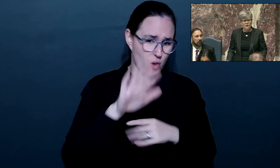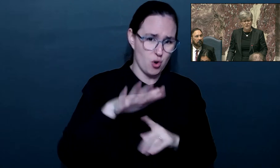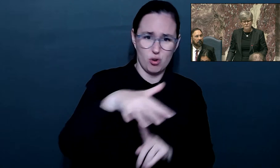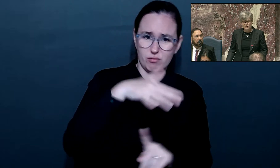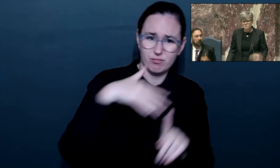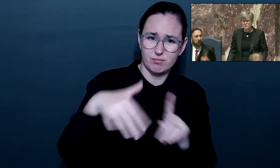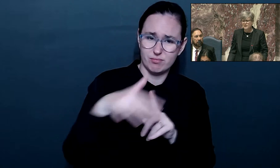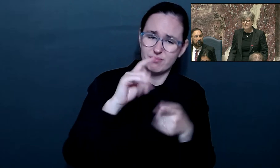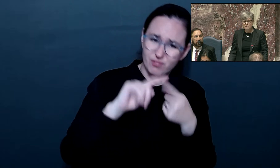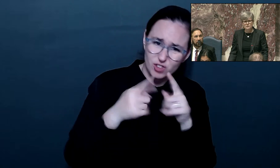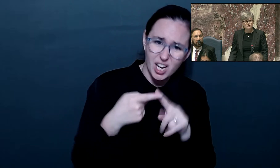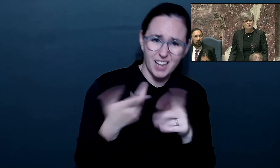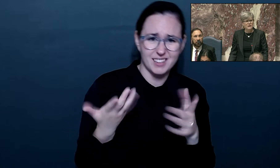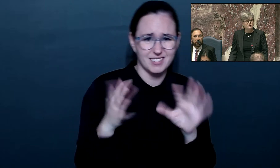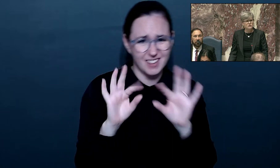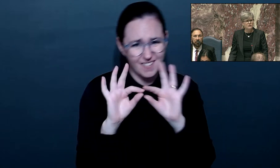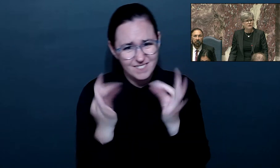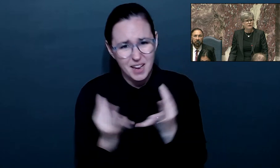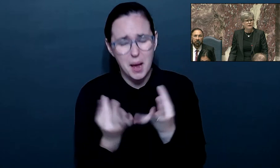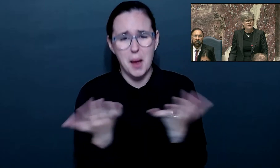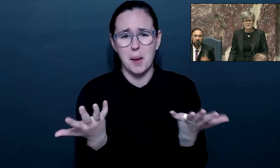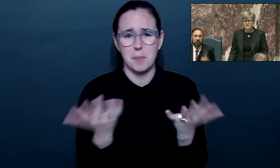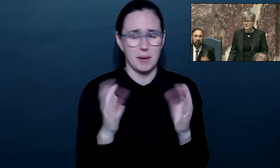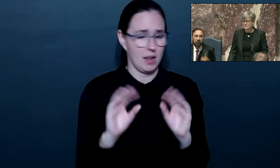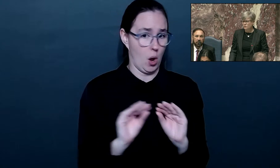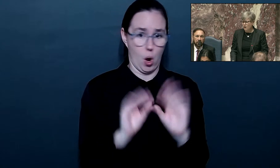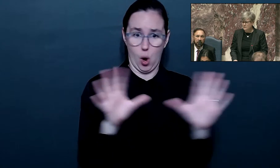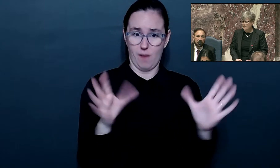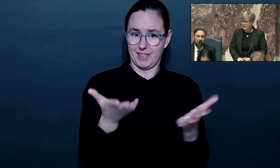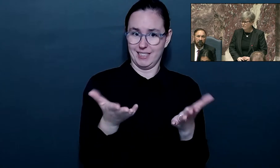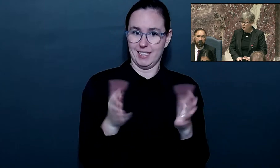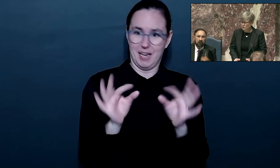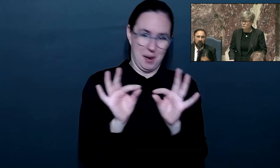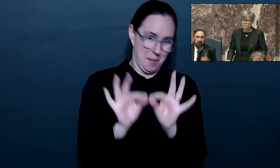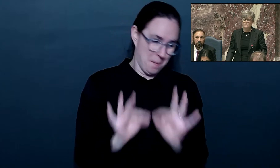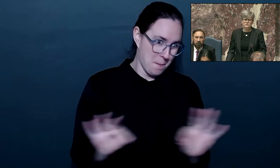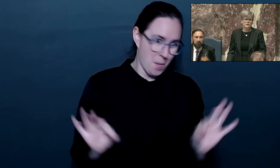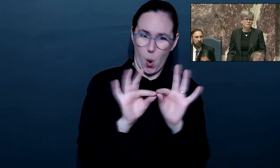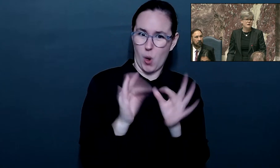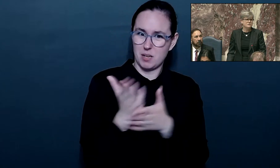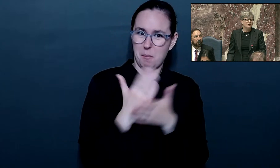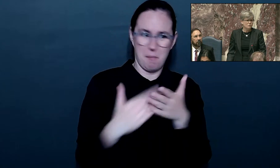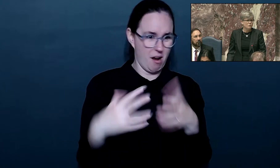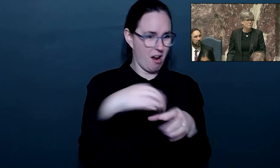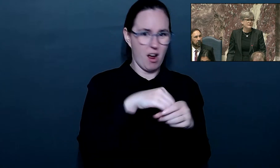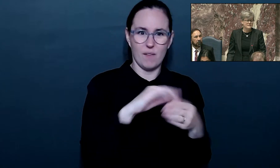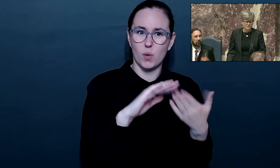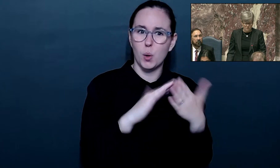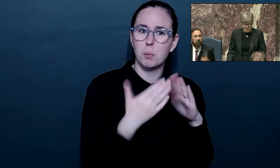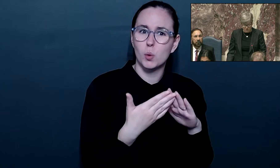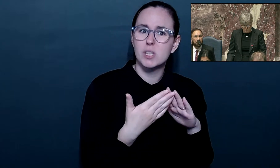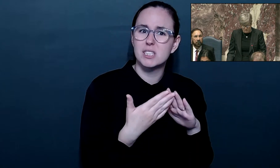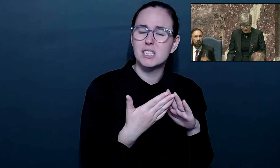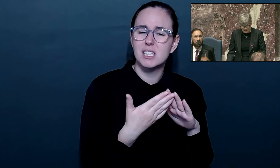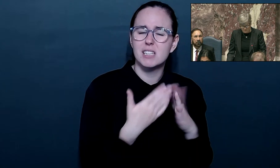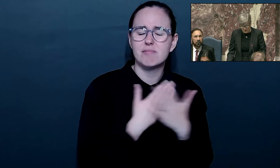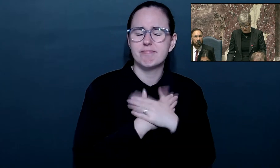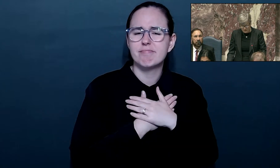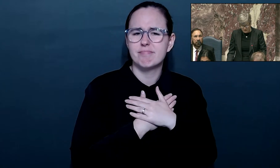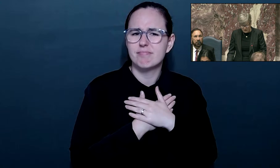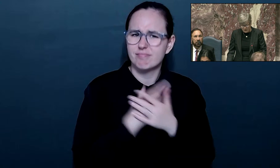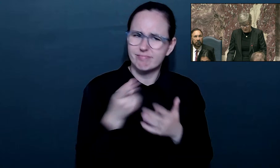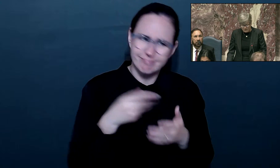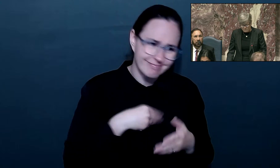part of her community, giving so much, and this has got to have huge ripples across her workplace and across her community as